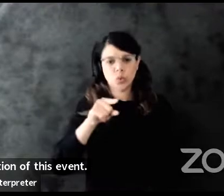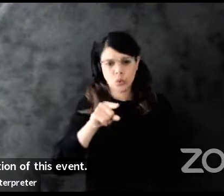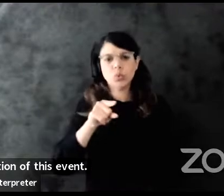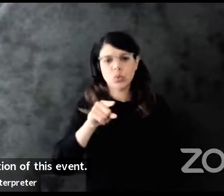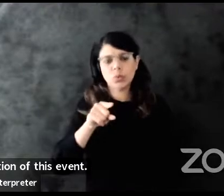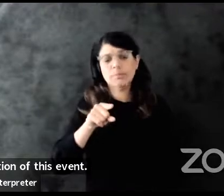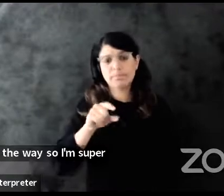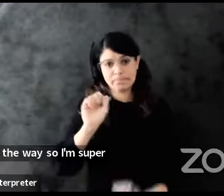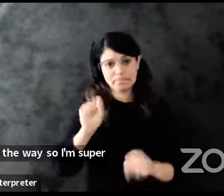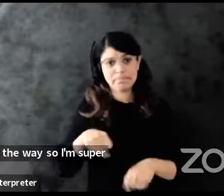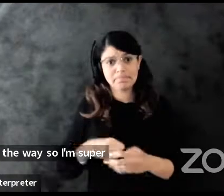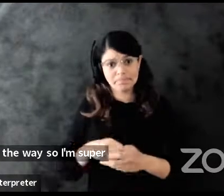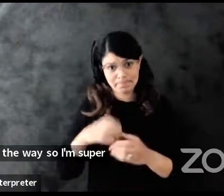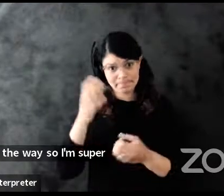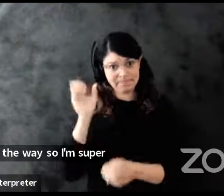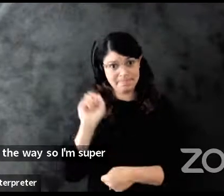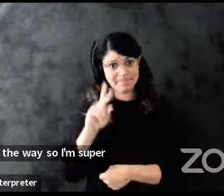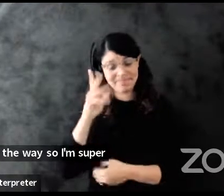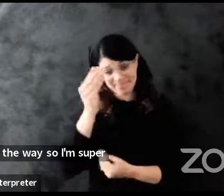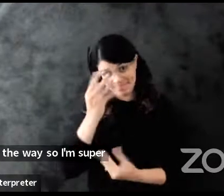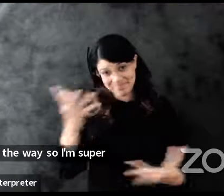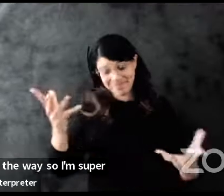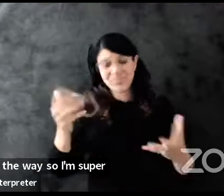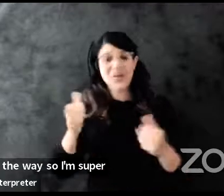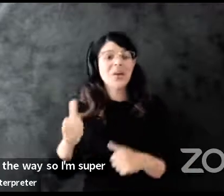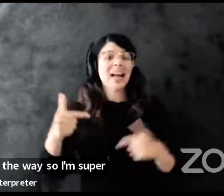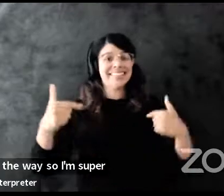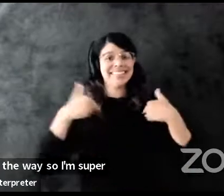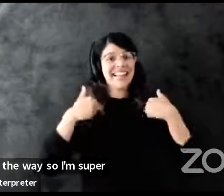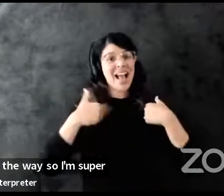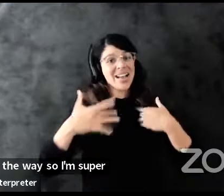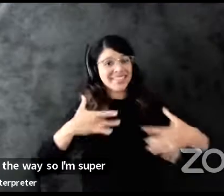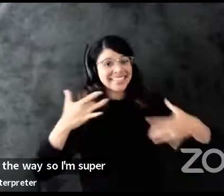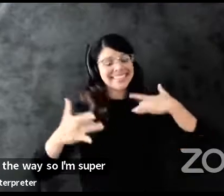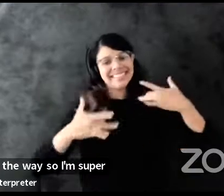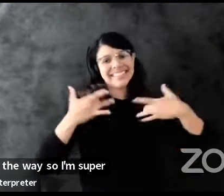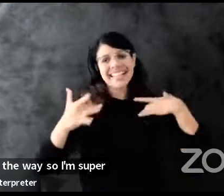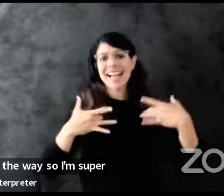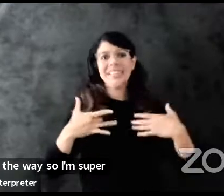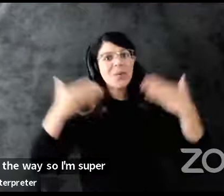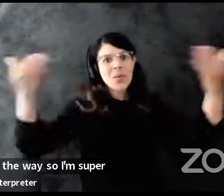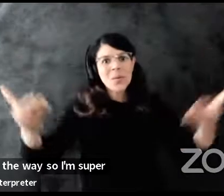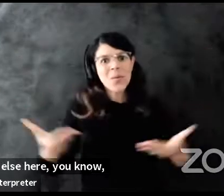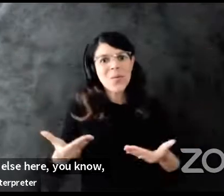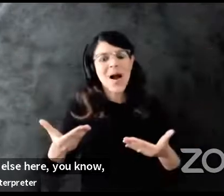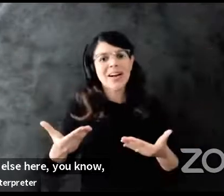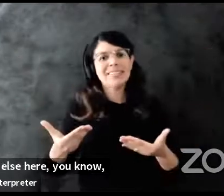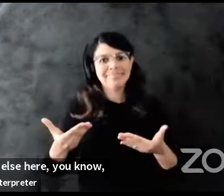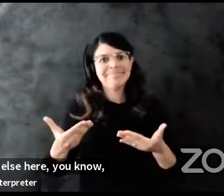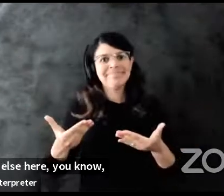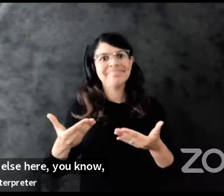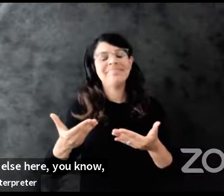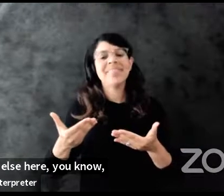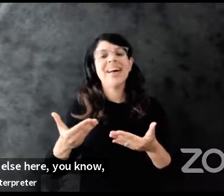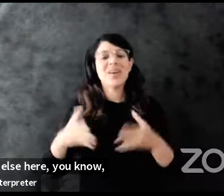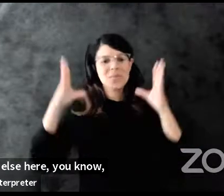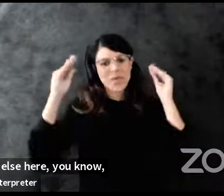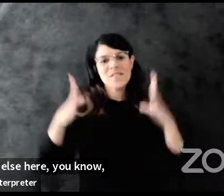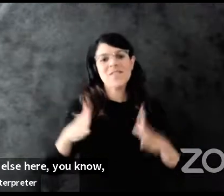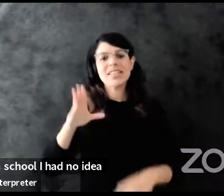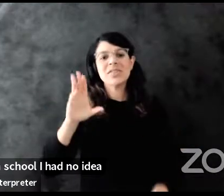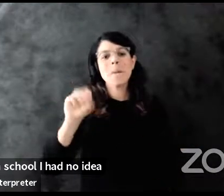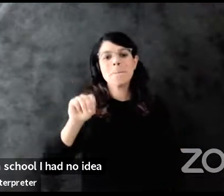I'm super excited to have Professor Munoz here. You know, growing up and going to high school, I had no